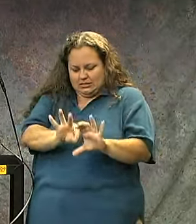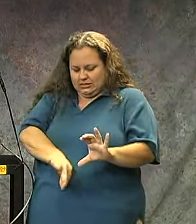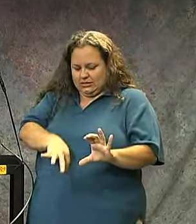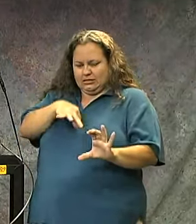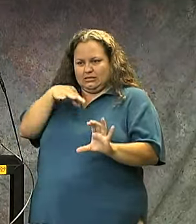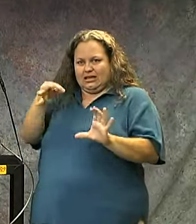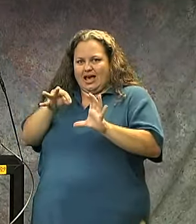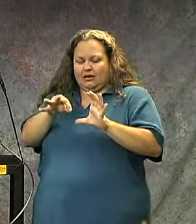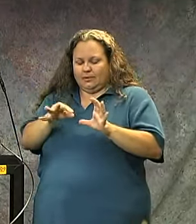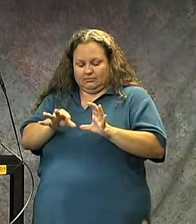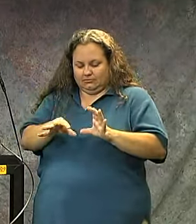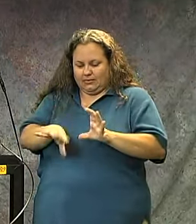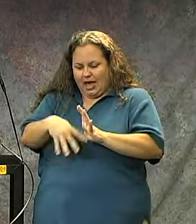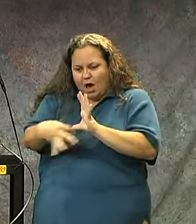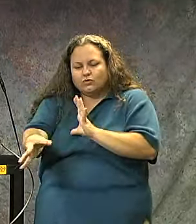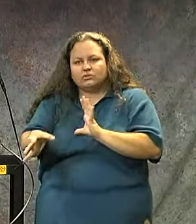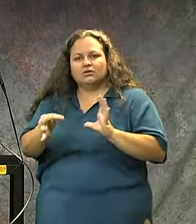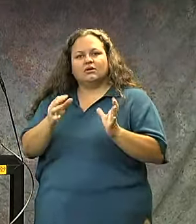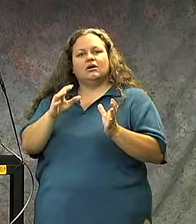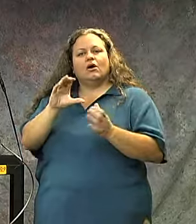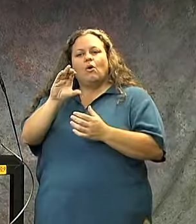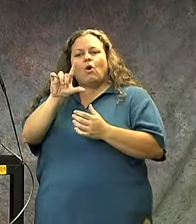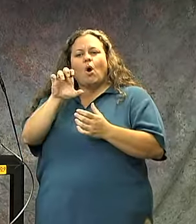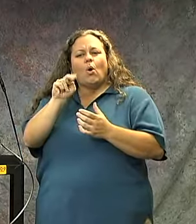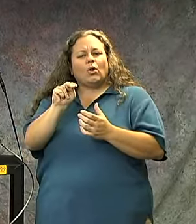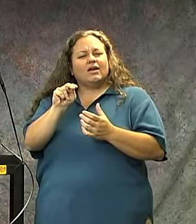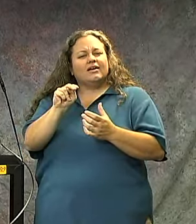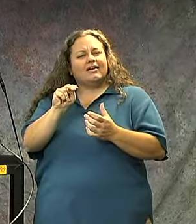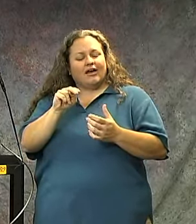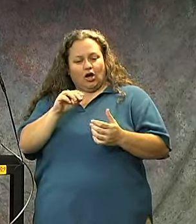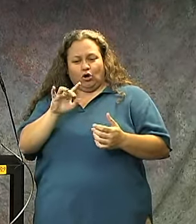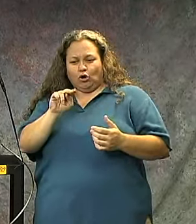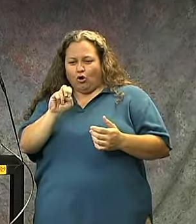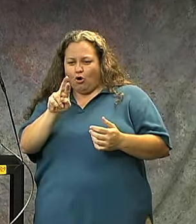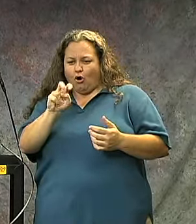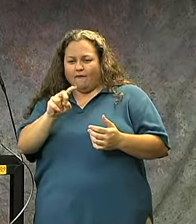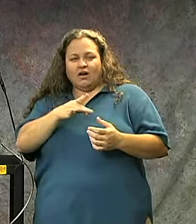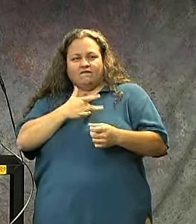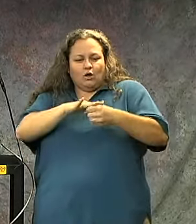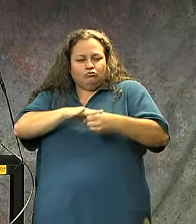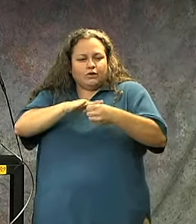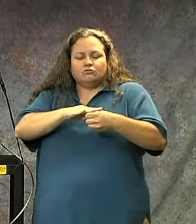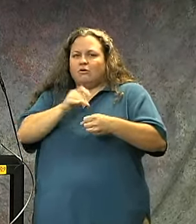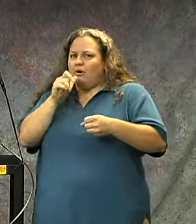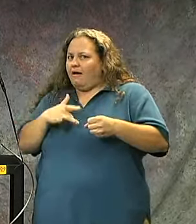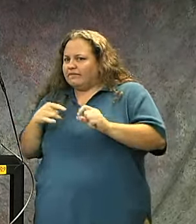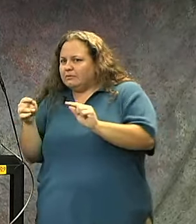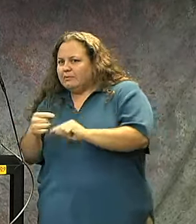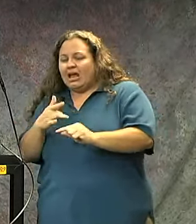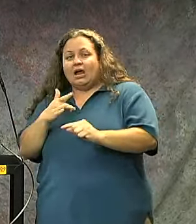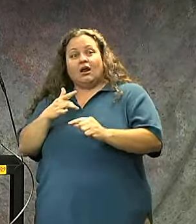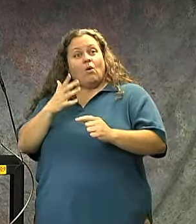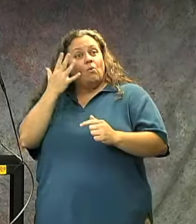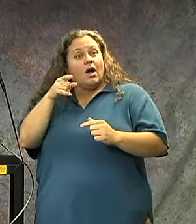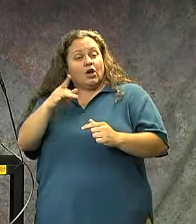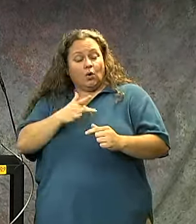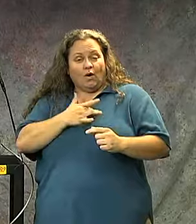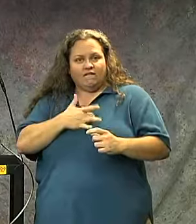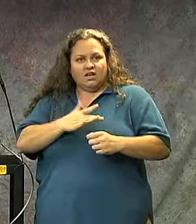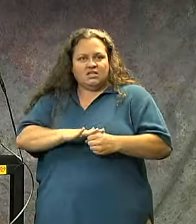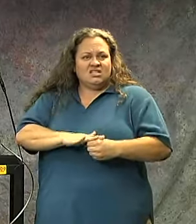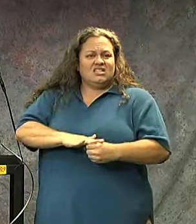in this removal. The colon only has the nerve endings that respond to pressure. That's why any of the sensations in the